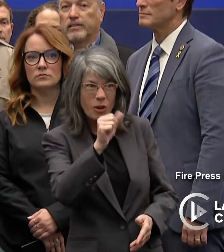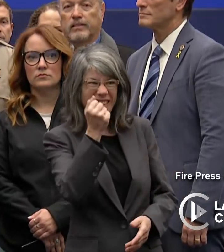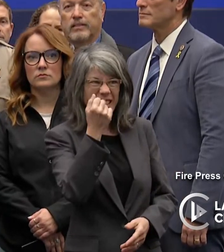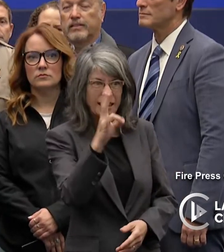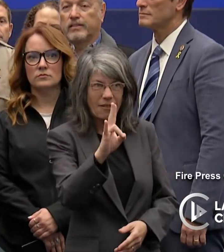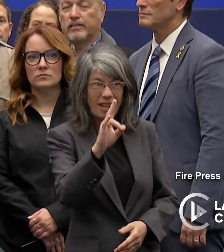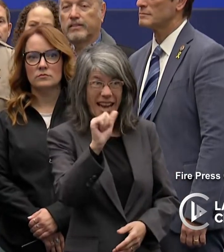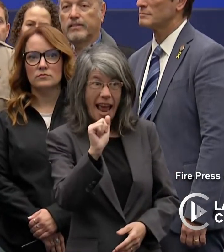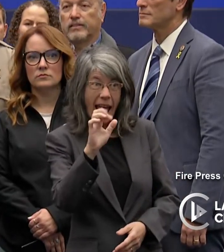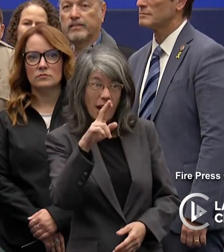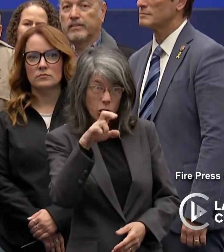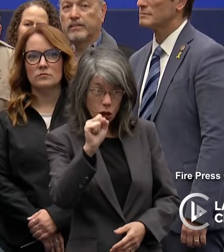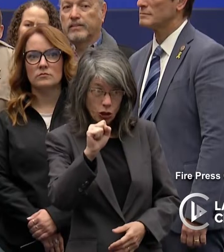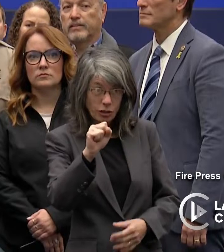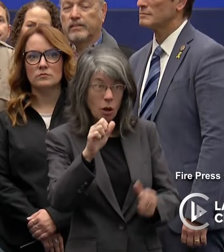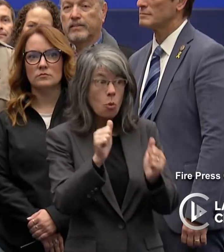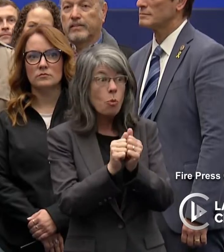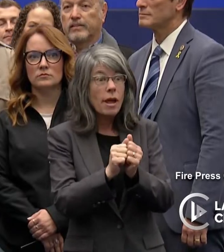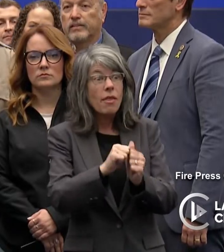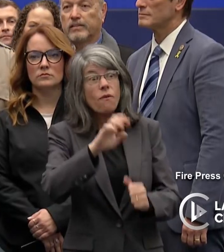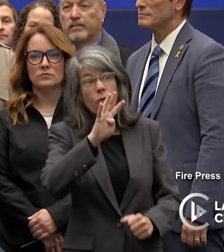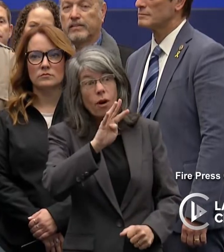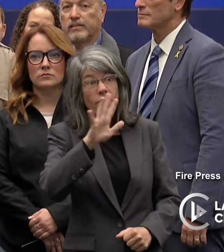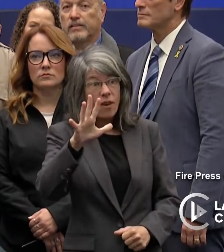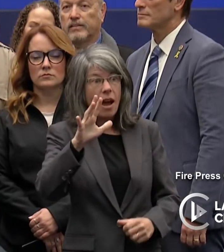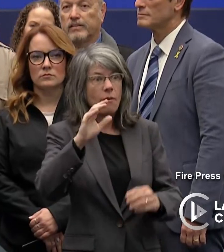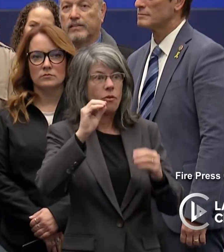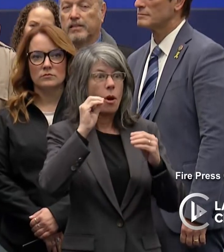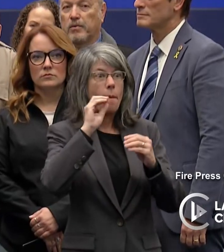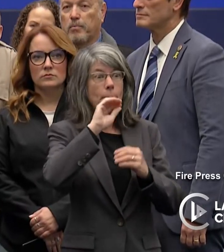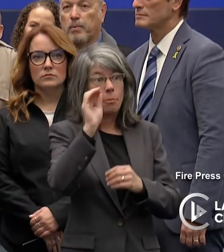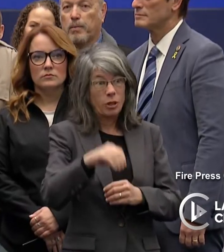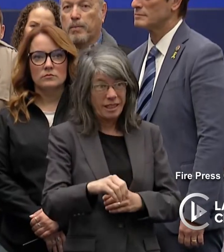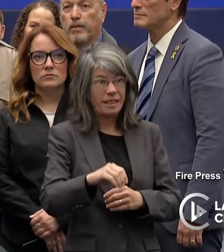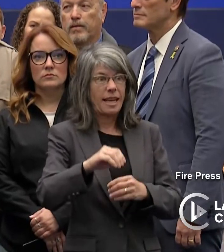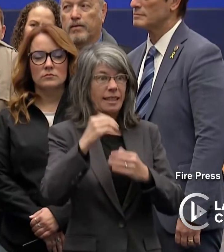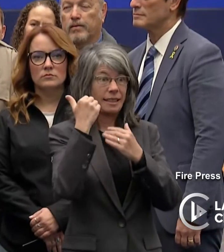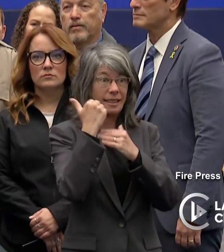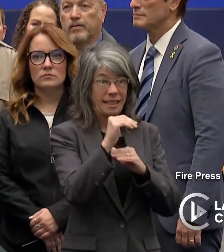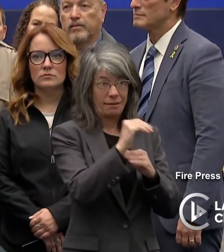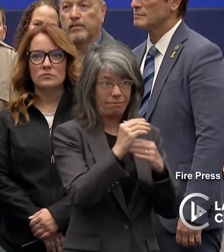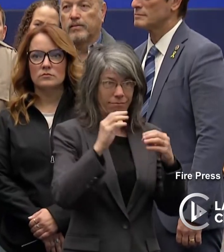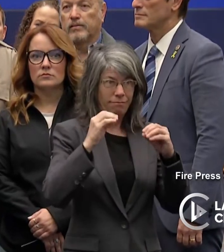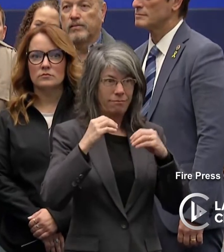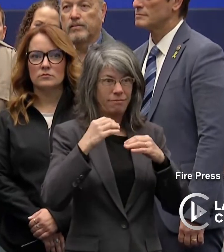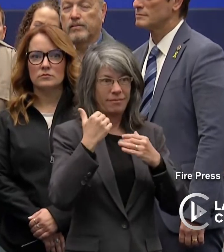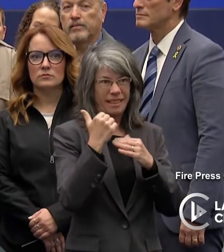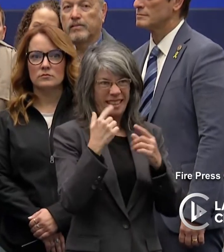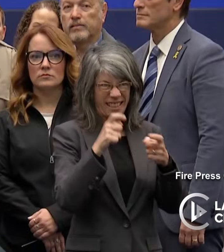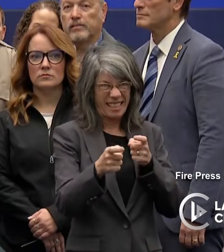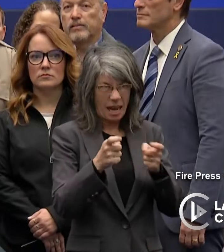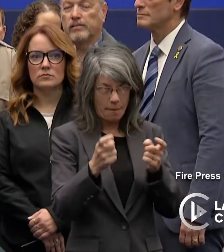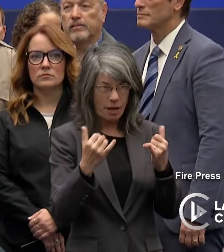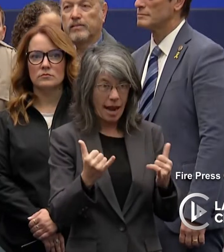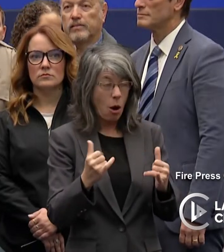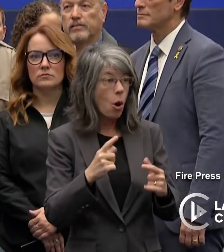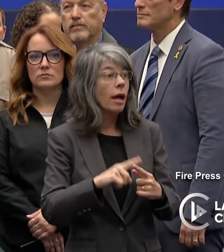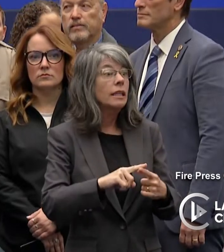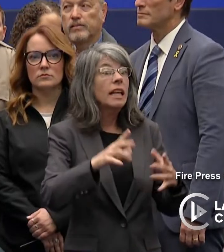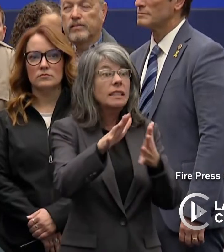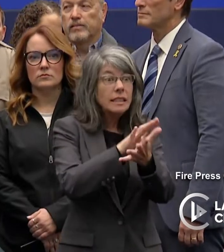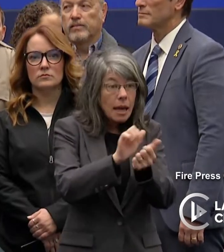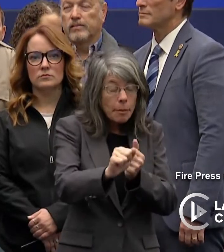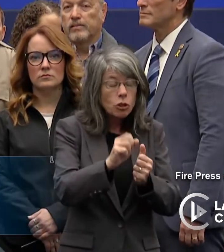14,117 acres with 45% containment. We know that over 7,000 structures are damaged